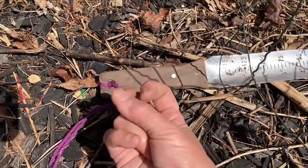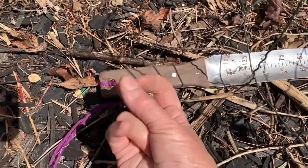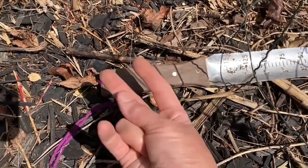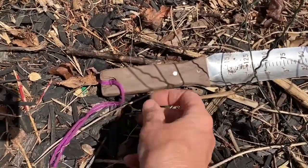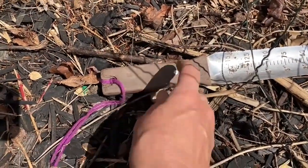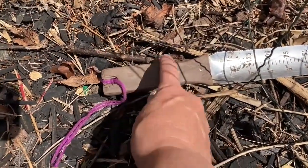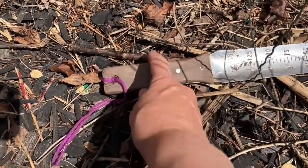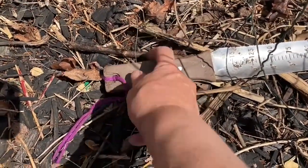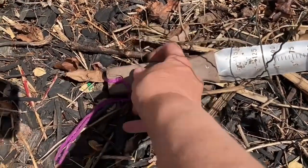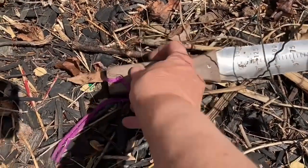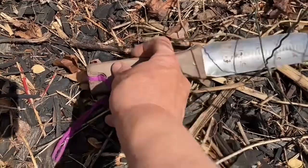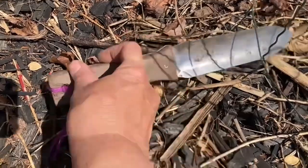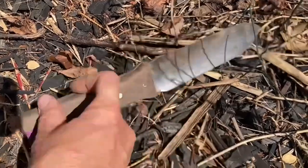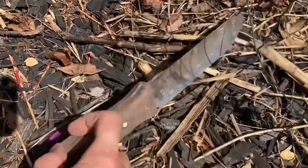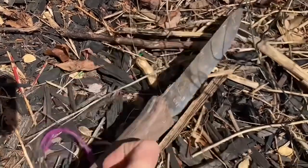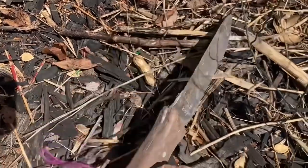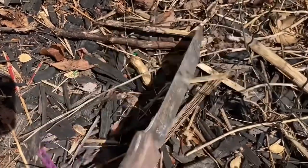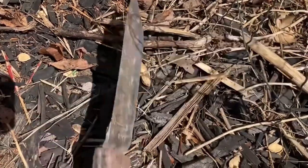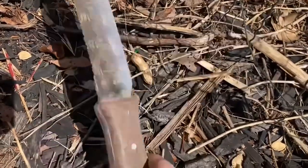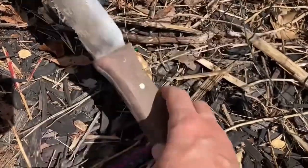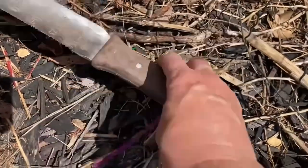This Hori knife is 12 inches long.